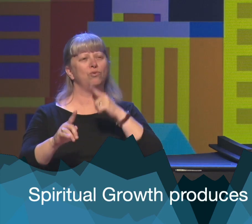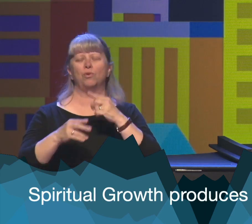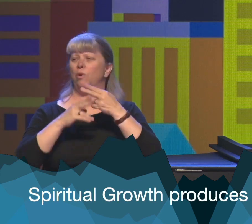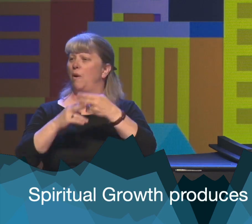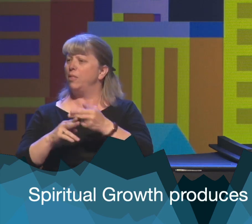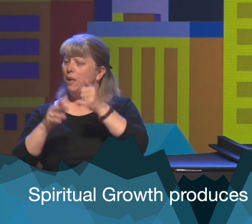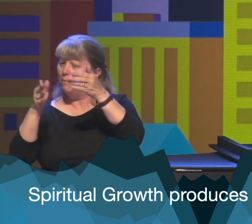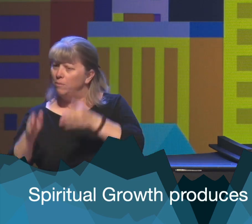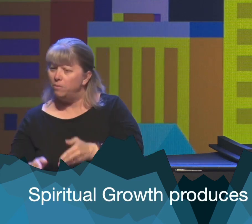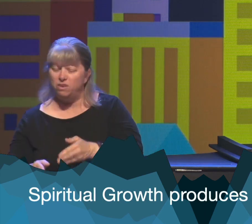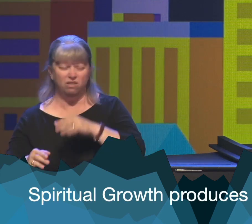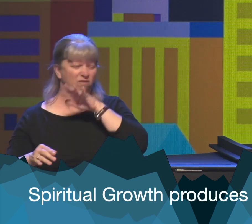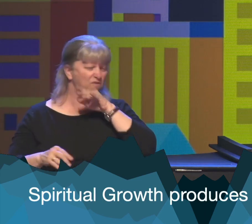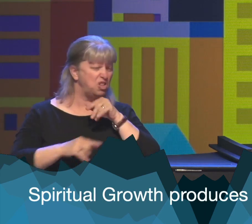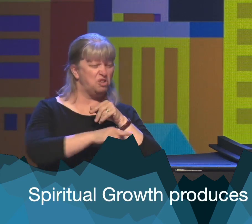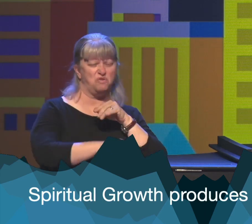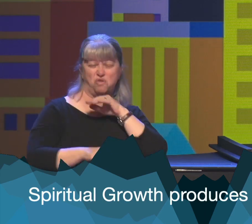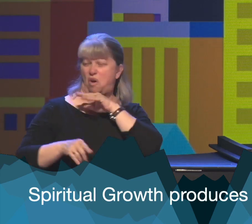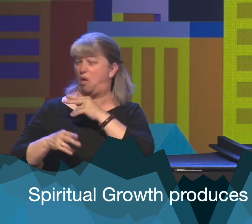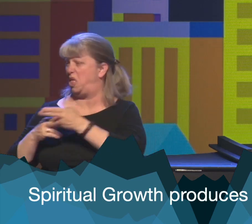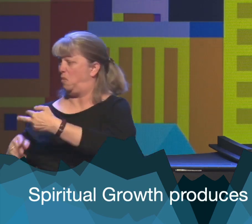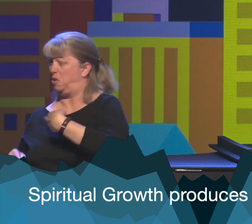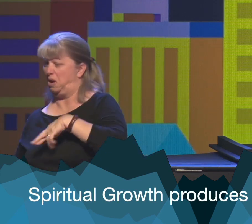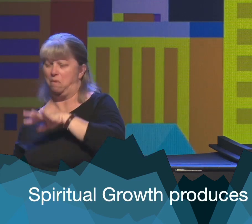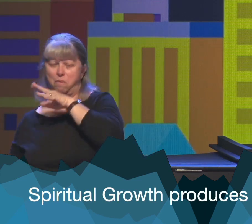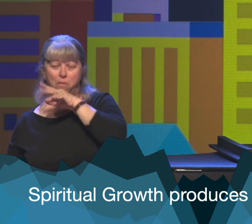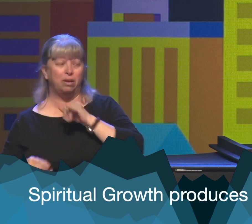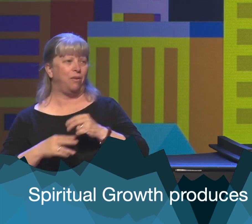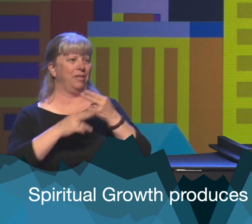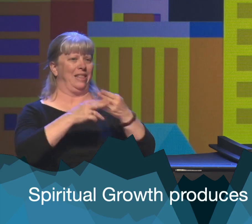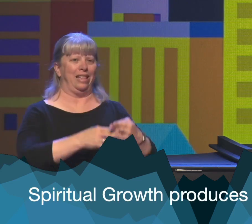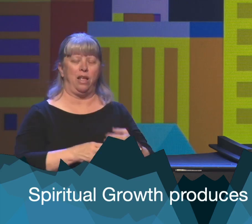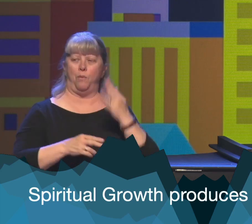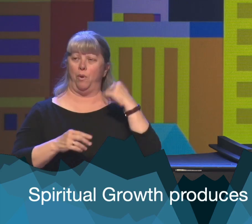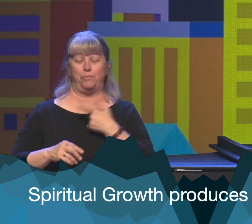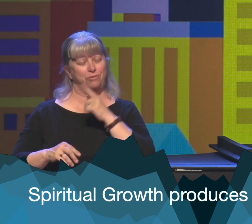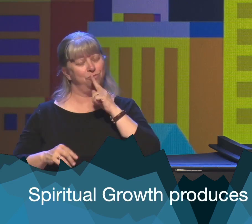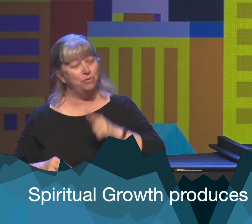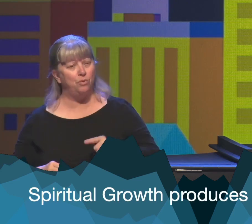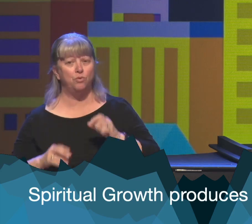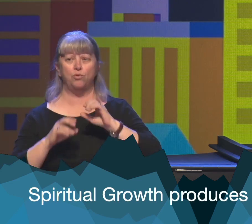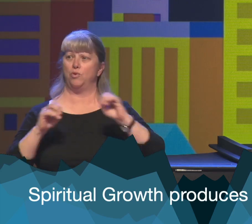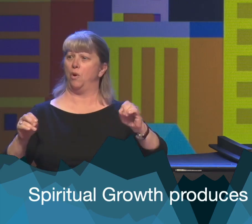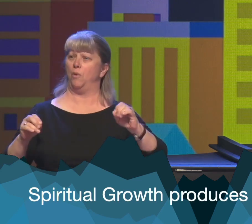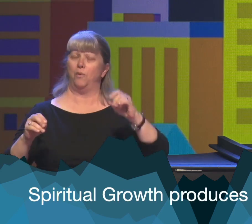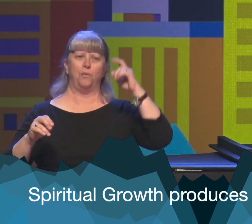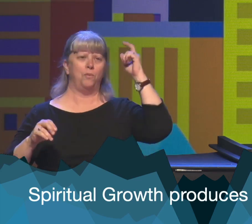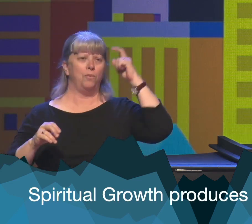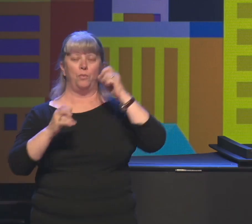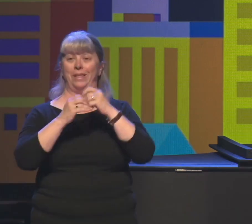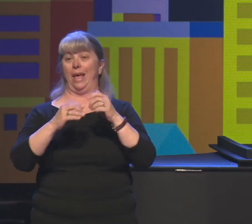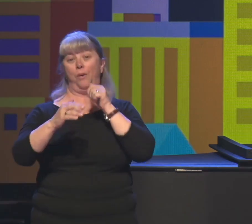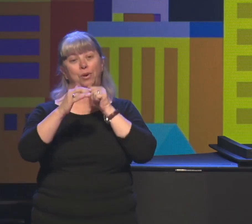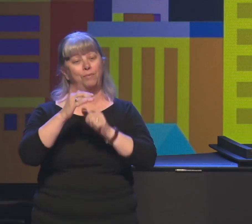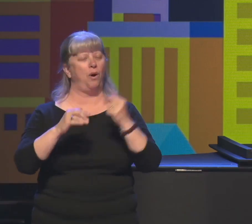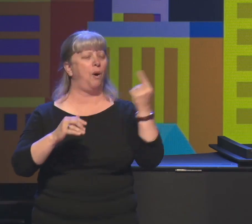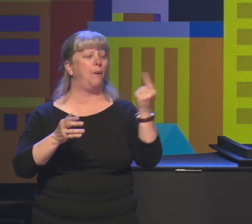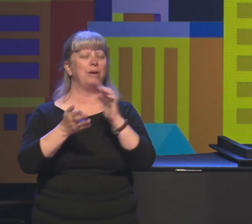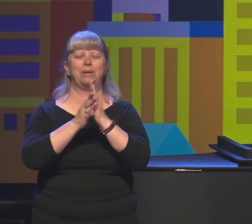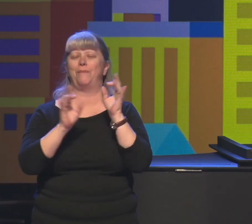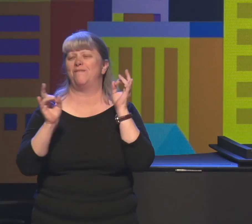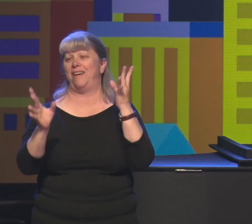this person profane and we'll call that religion profane and we'll call this, because why? We're so certain we have no humility. Wisdom without humility always